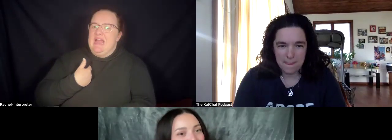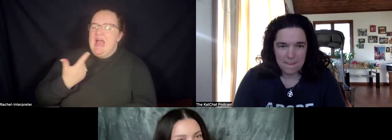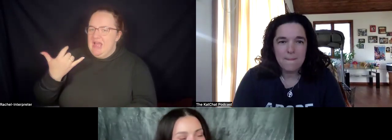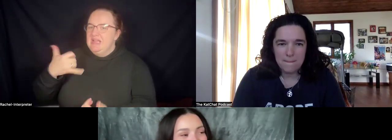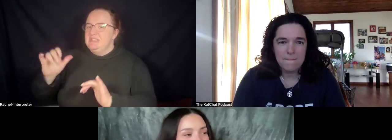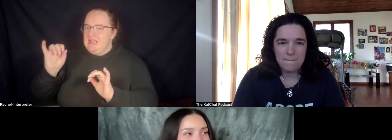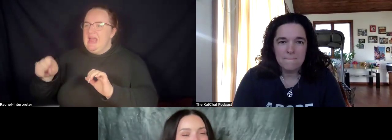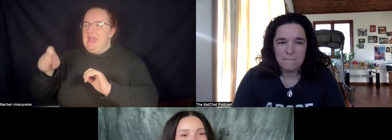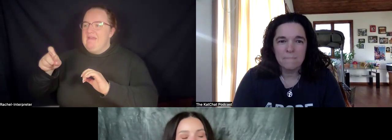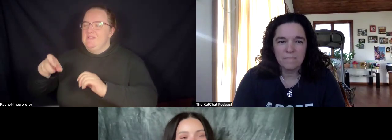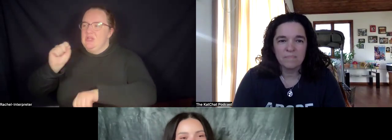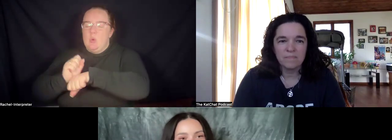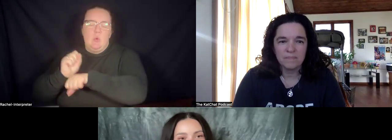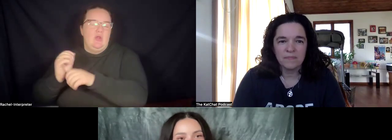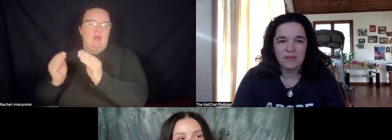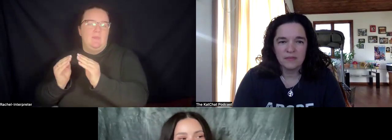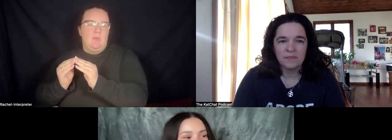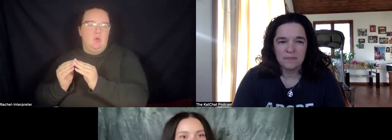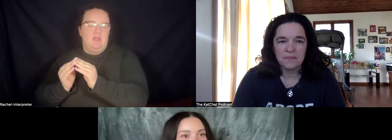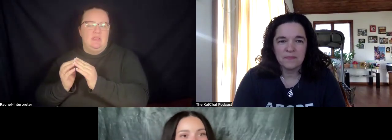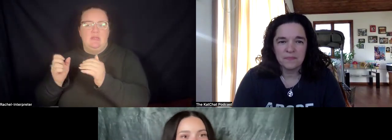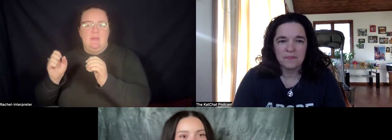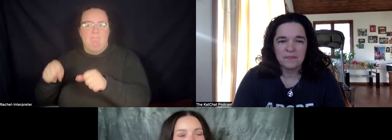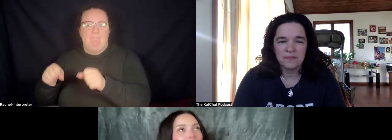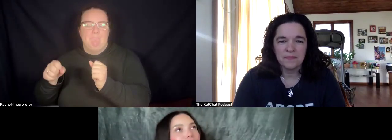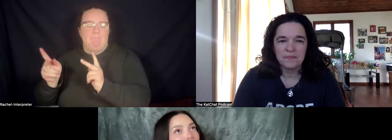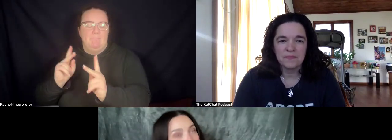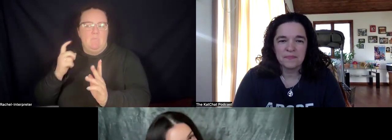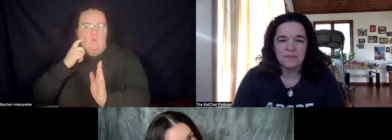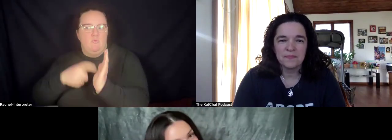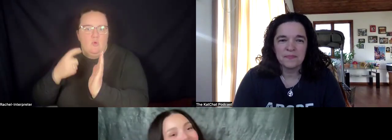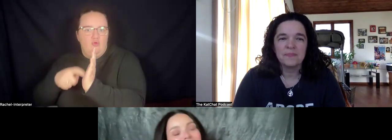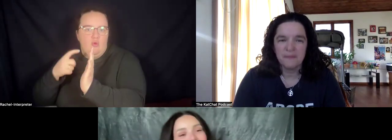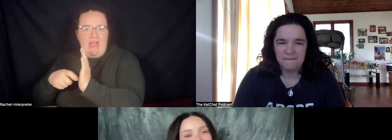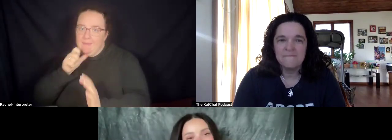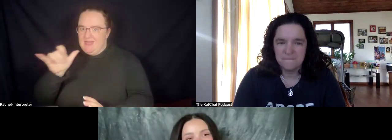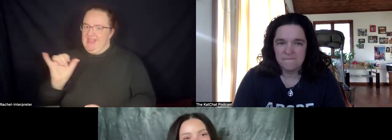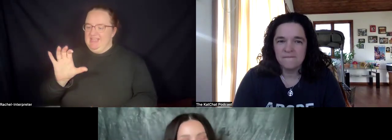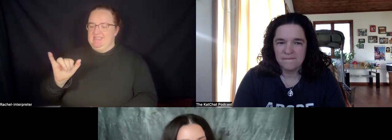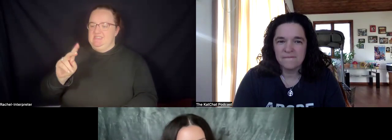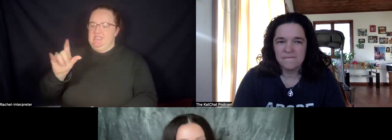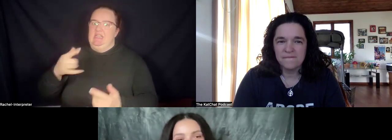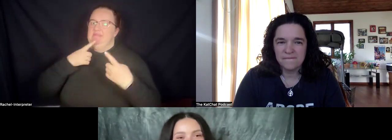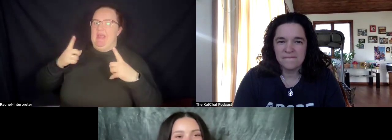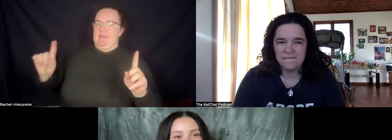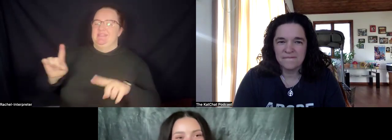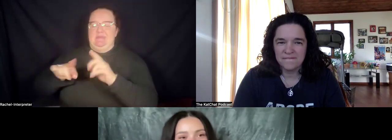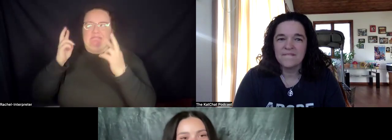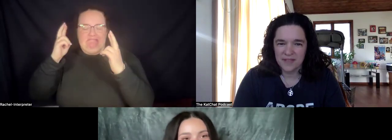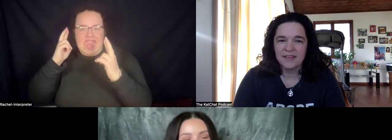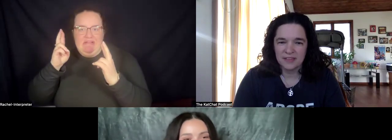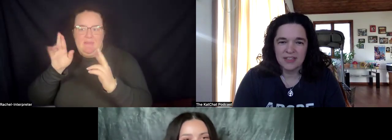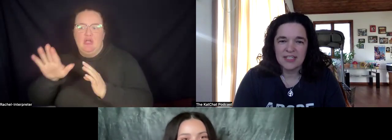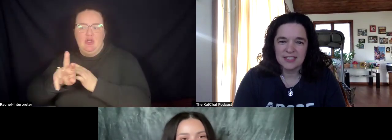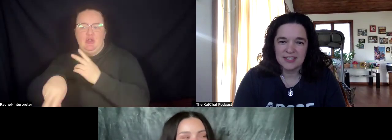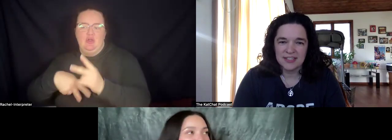to work a little bit more to be able to have the same recognition. I'm no Cindy Busby, but here's hoping for her kind